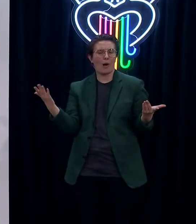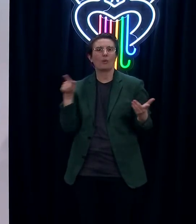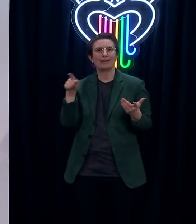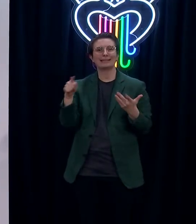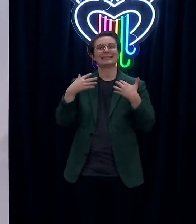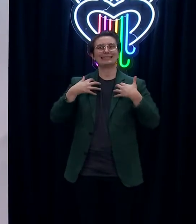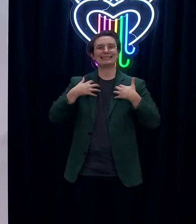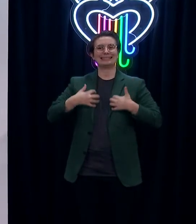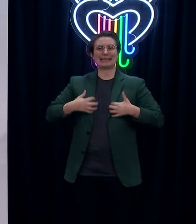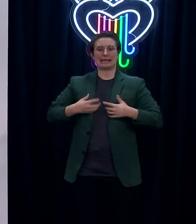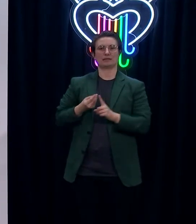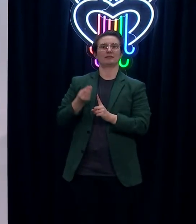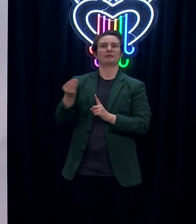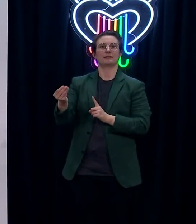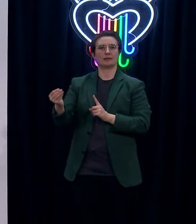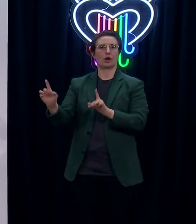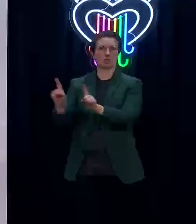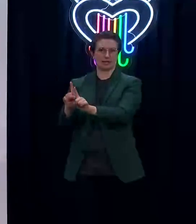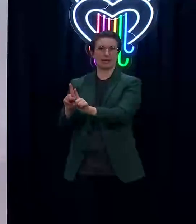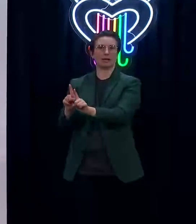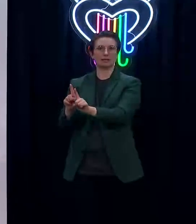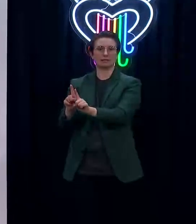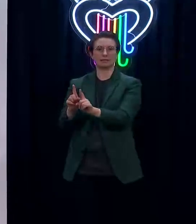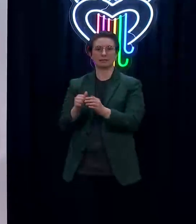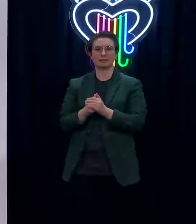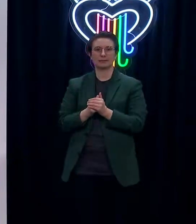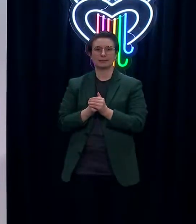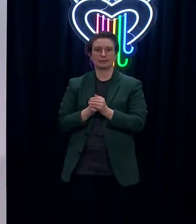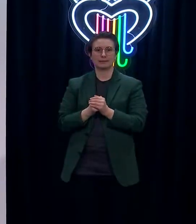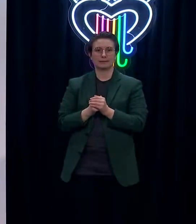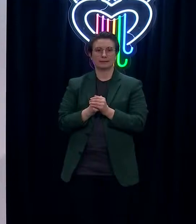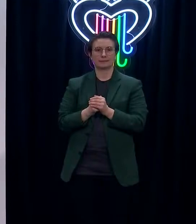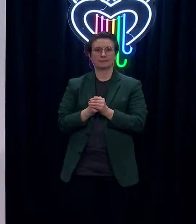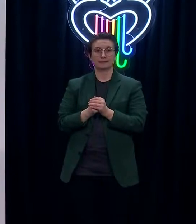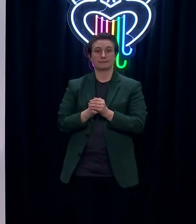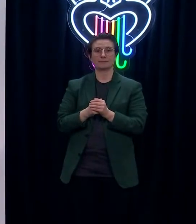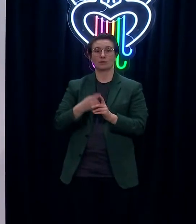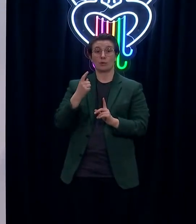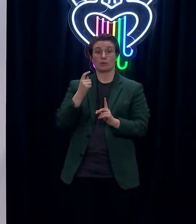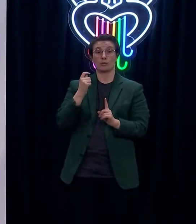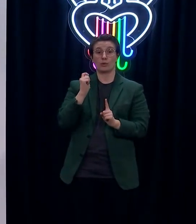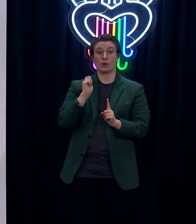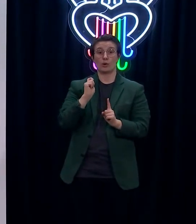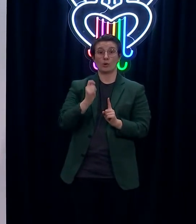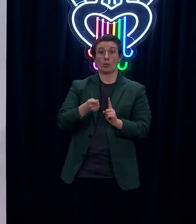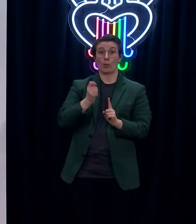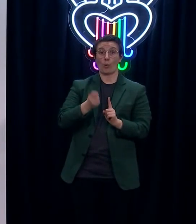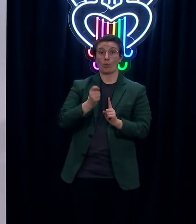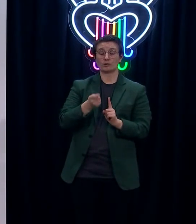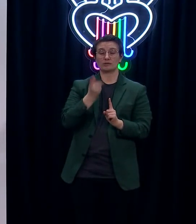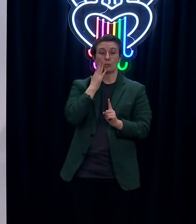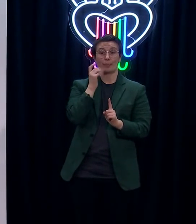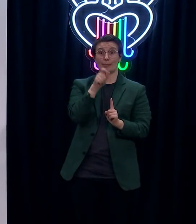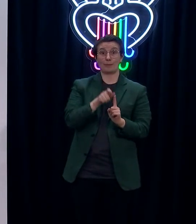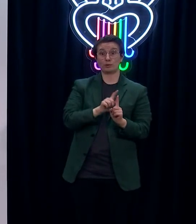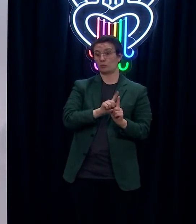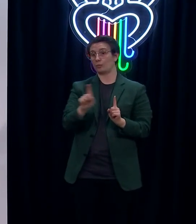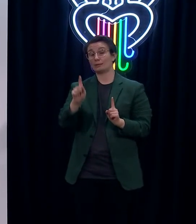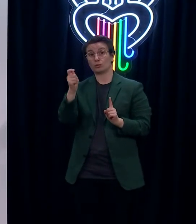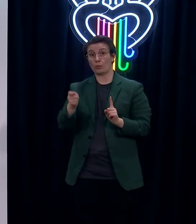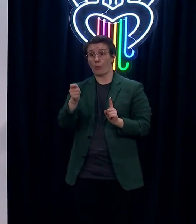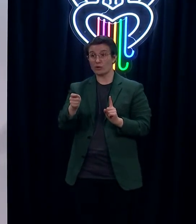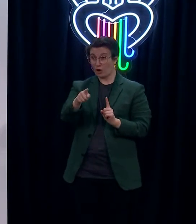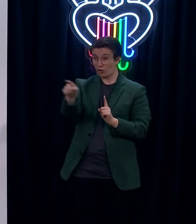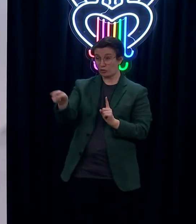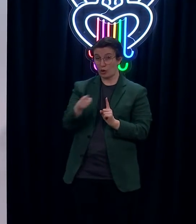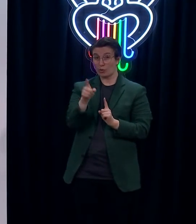lawyers had to isolate as a result of going to court? I don't have that information in front of me either. Does someone have the